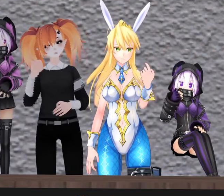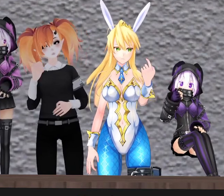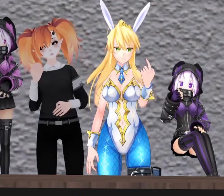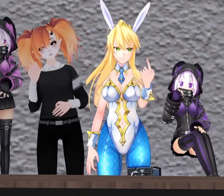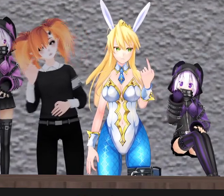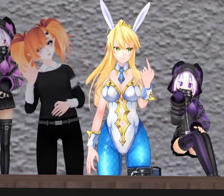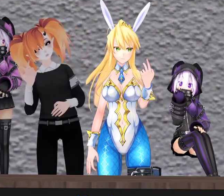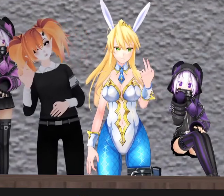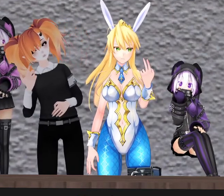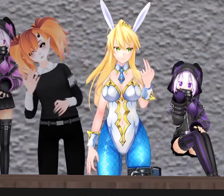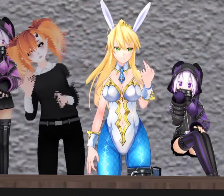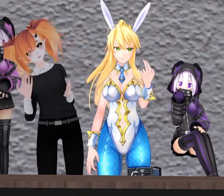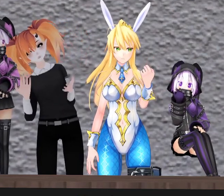11, 12,